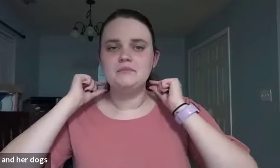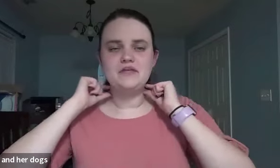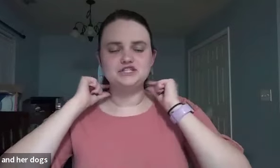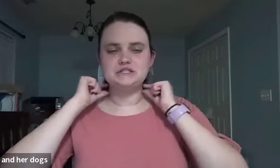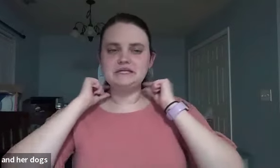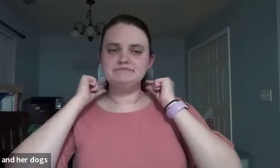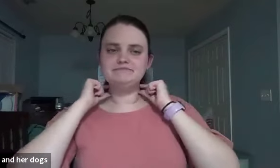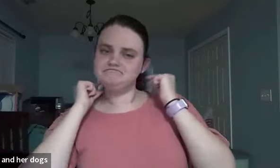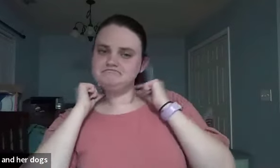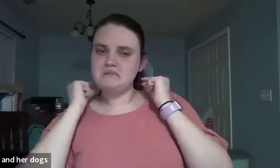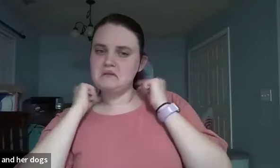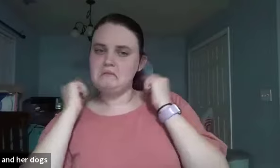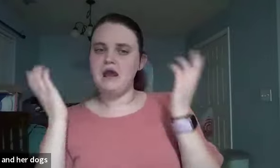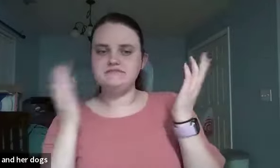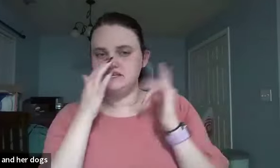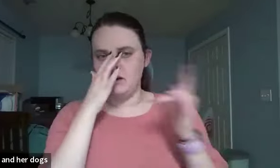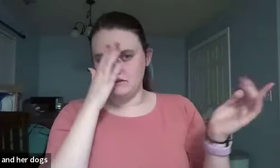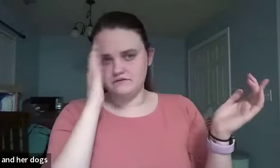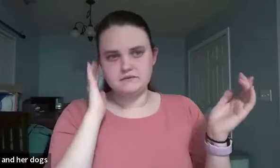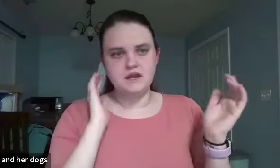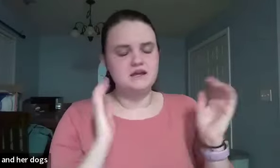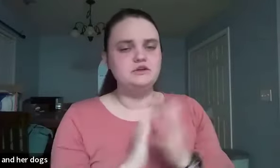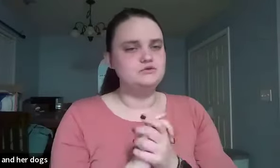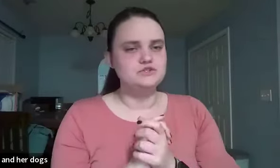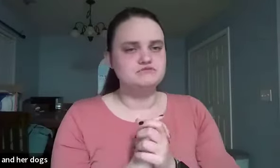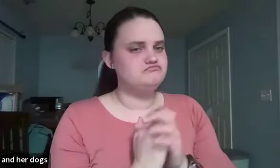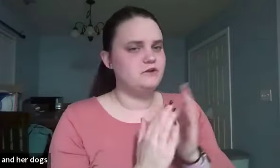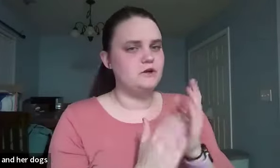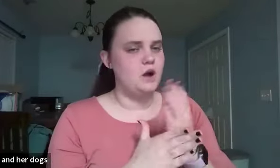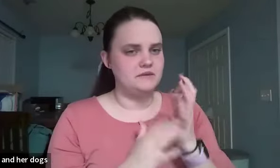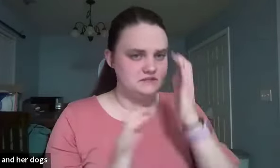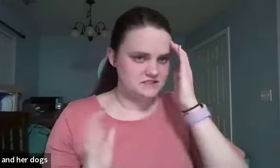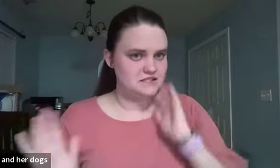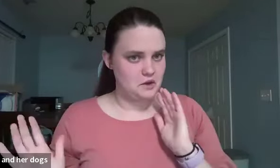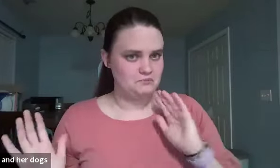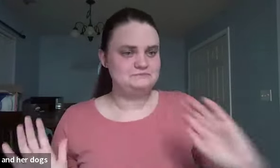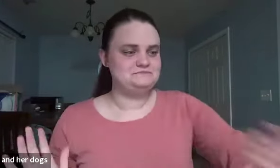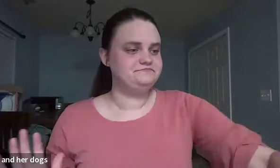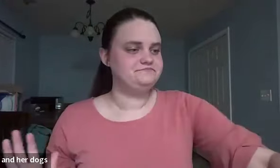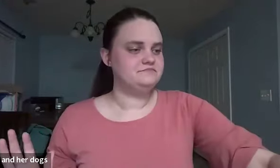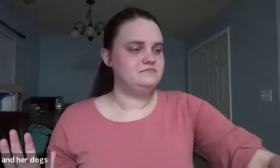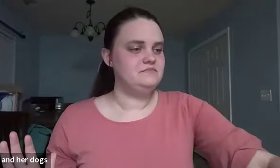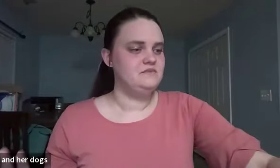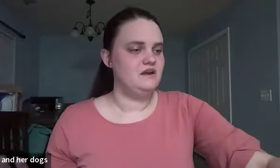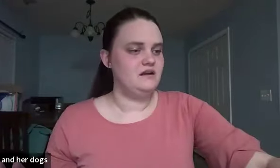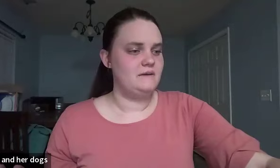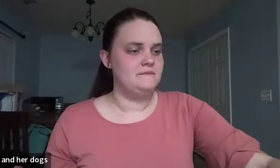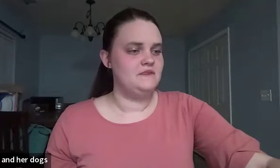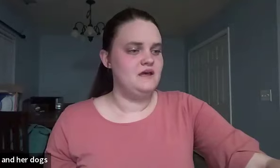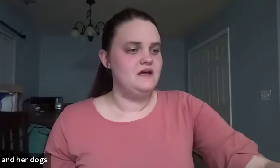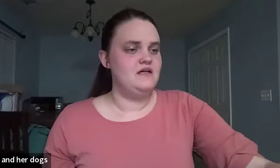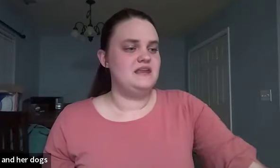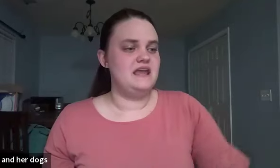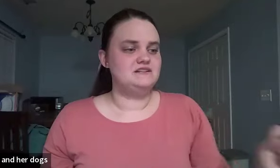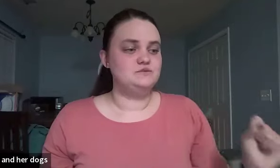but that's just me. I've seen all of them kind of used, very common. So, okay. The next